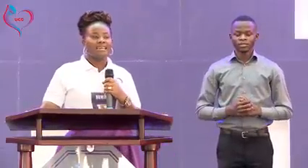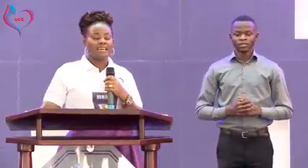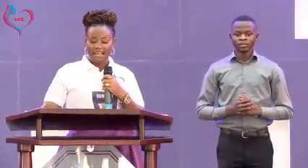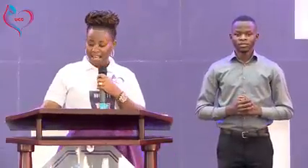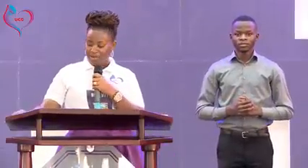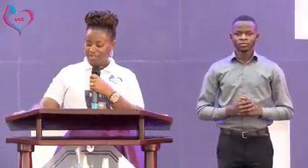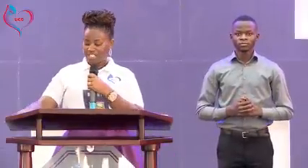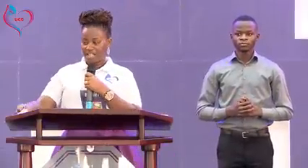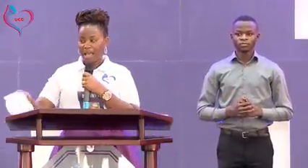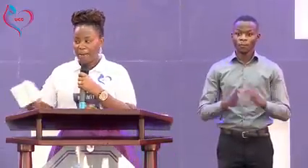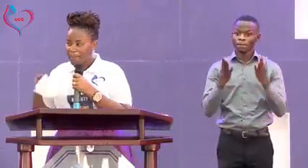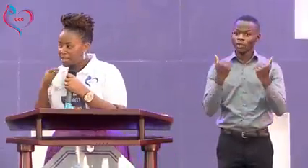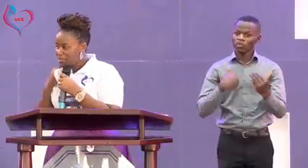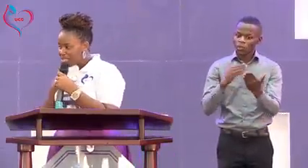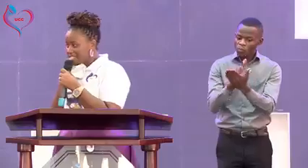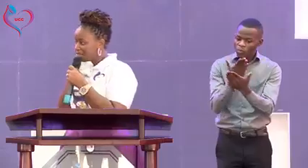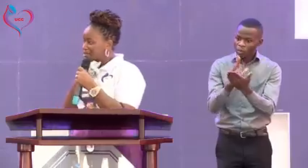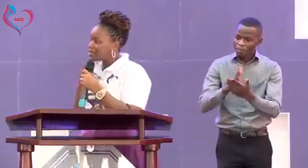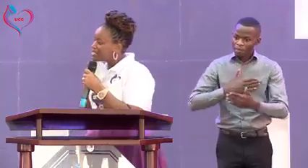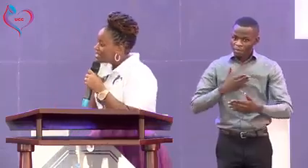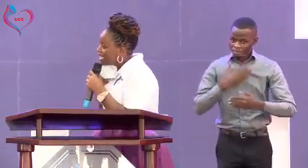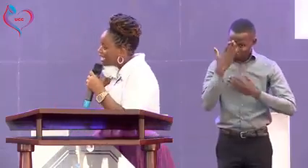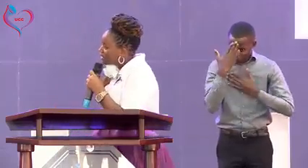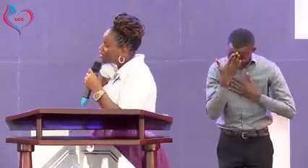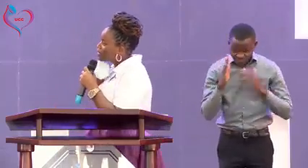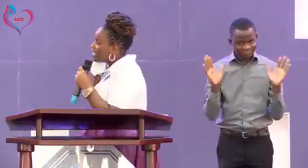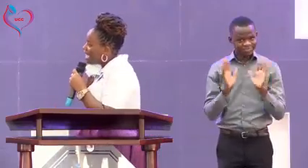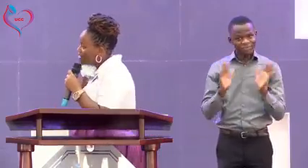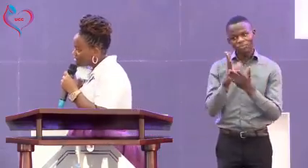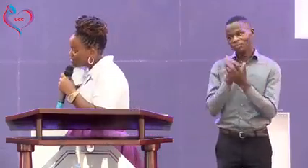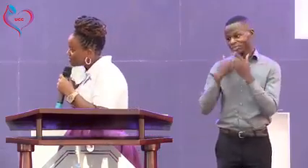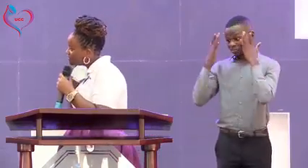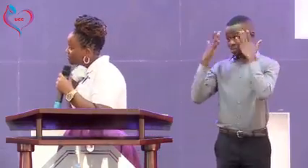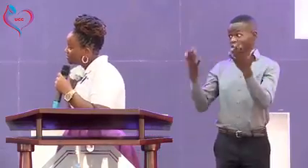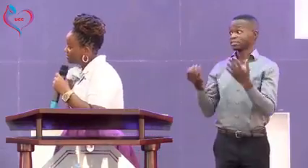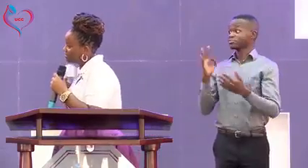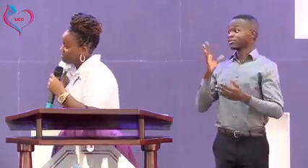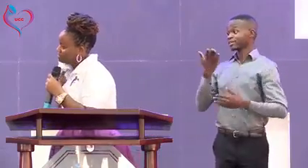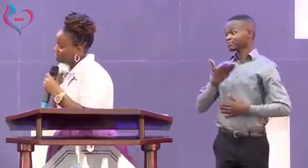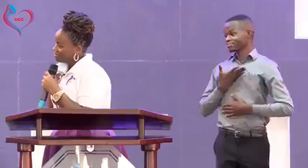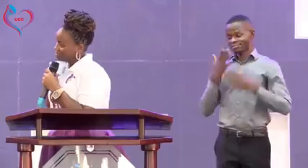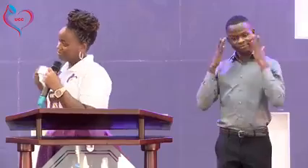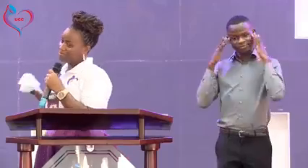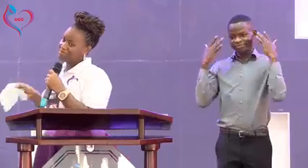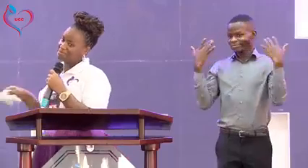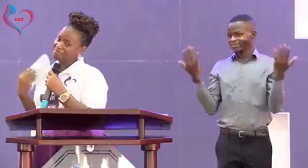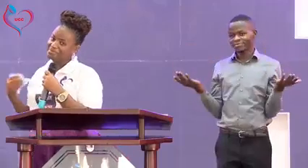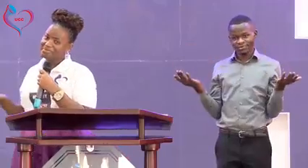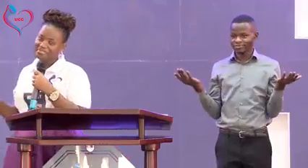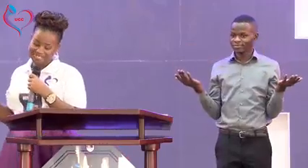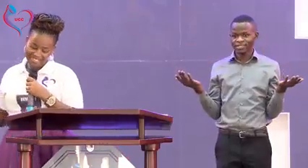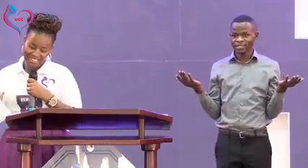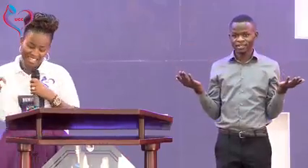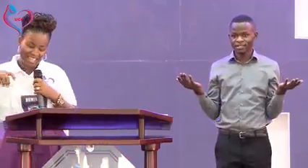humility. I'll not share my humility because I don't know whether I have. Sijja gabana bweto waze bwange